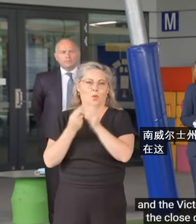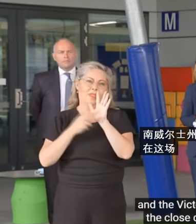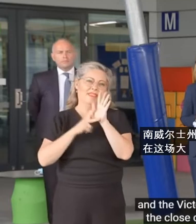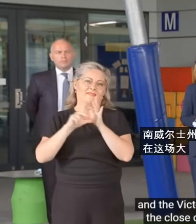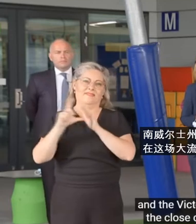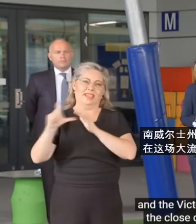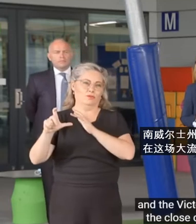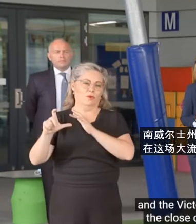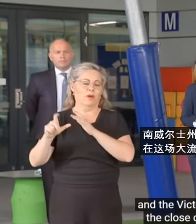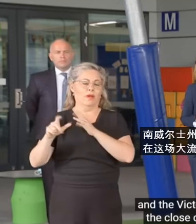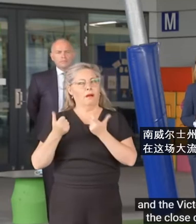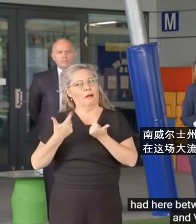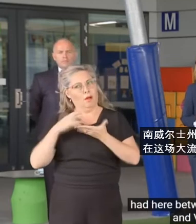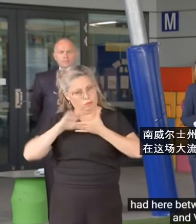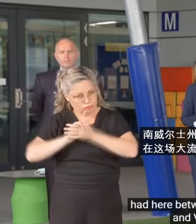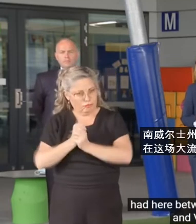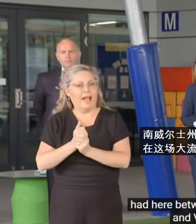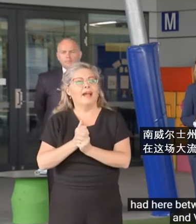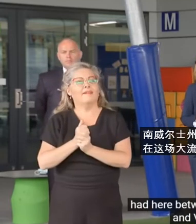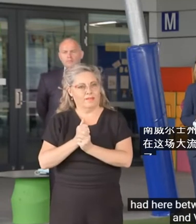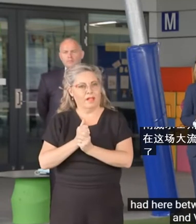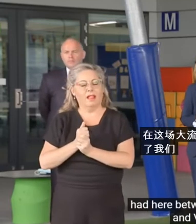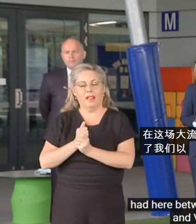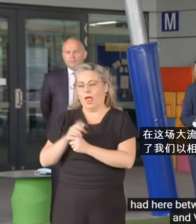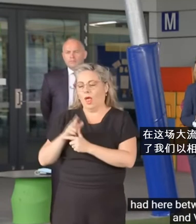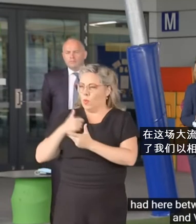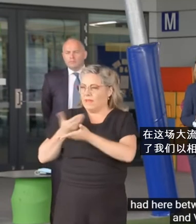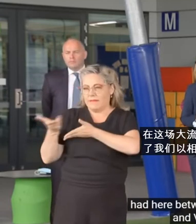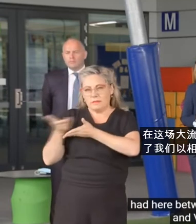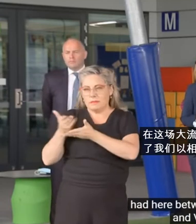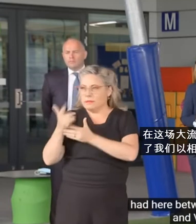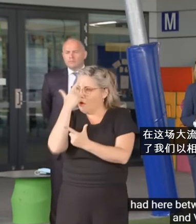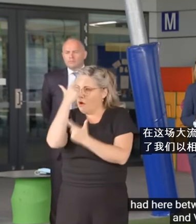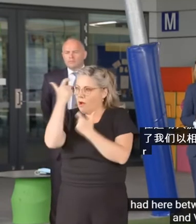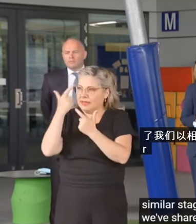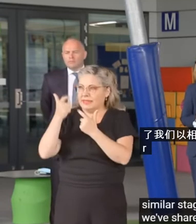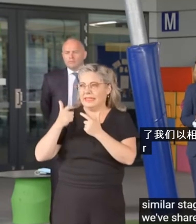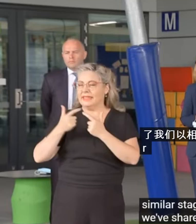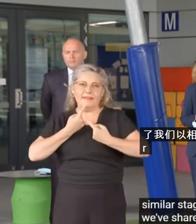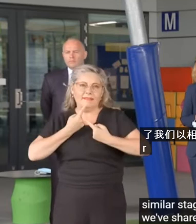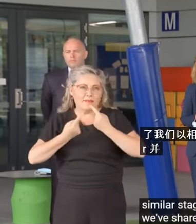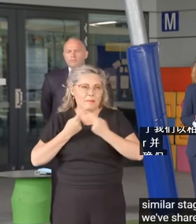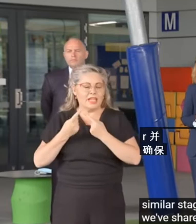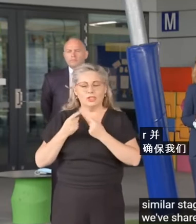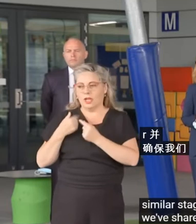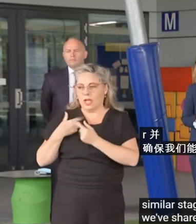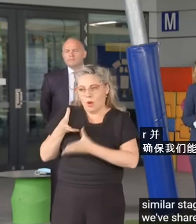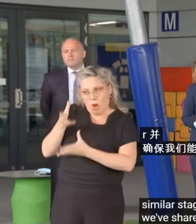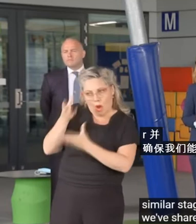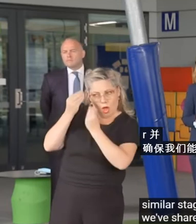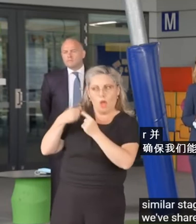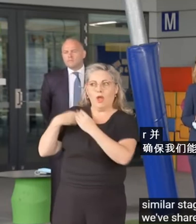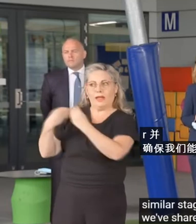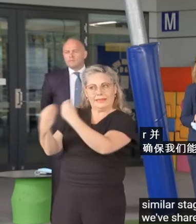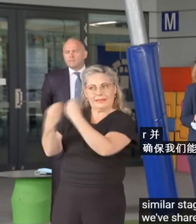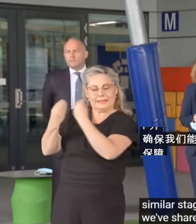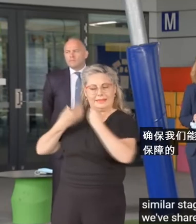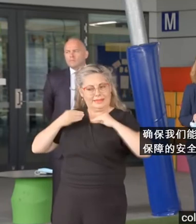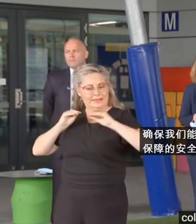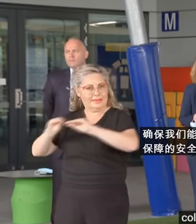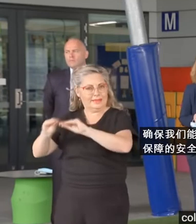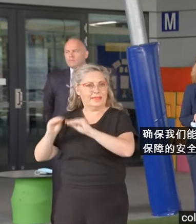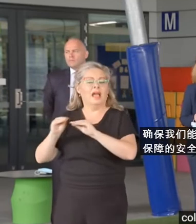similar stages in this pandemic, we've shared information, we've collaborated in ways, we've learnt from each other in ensuring that we can do this